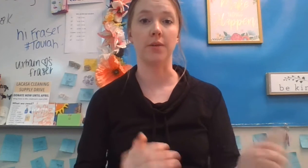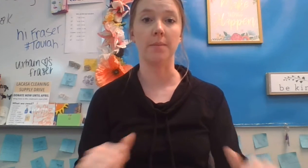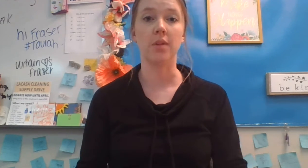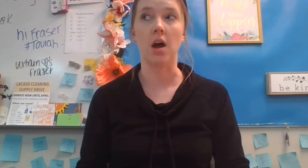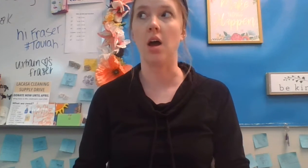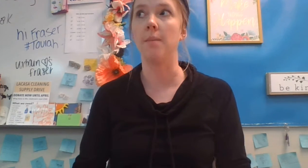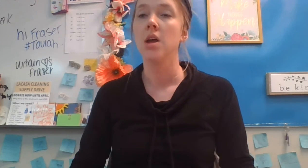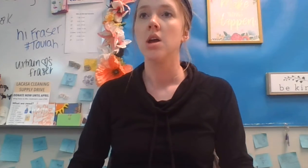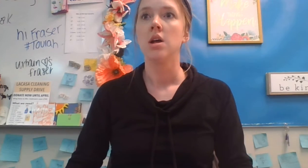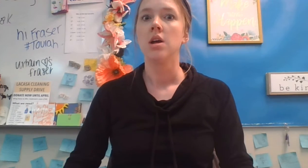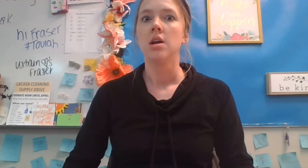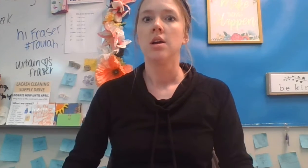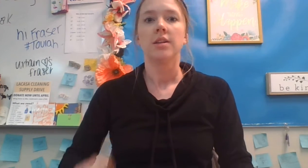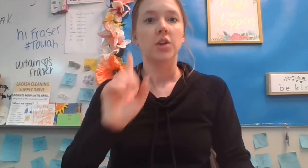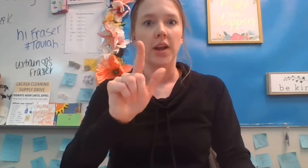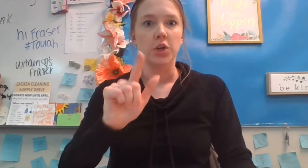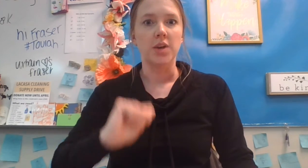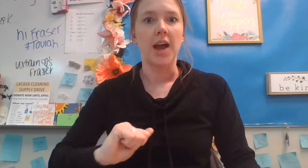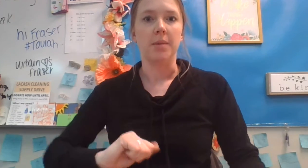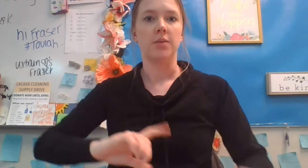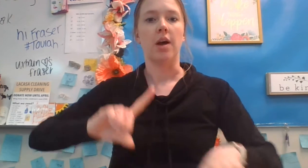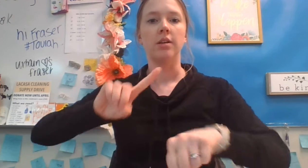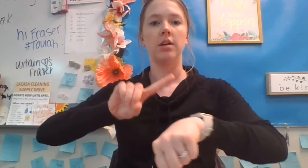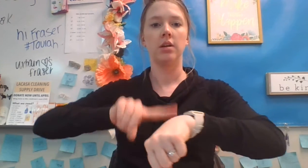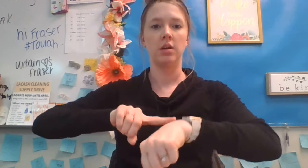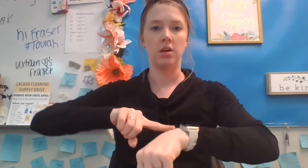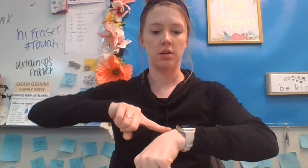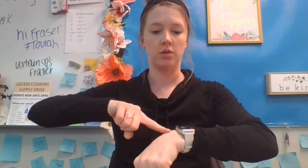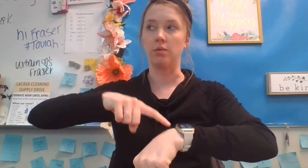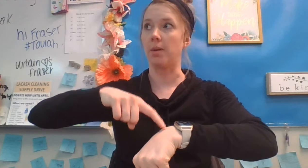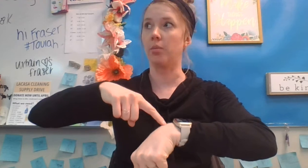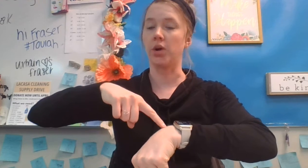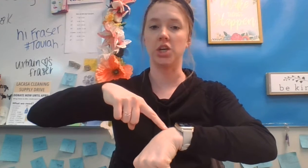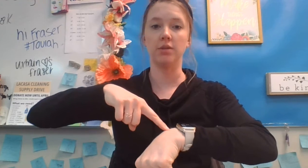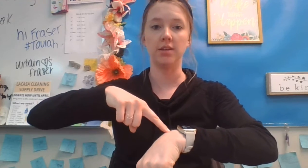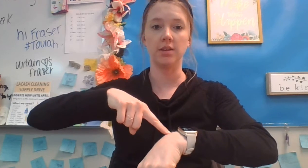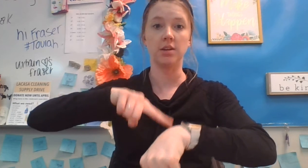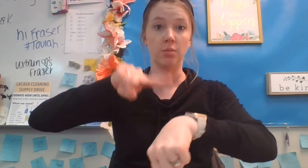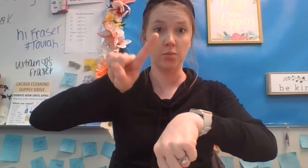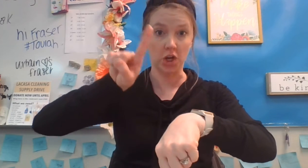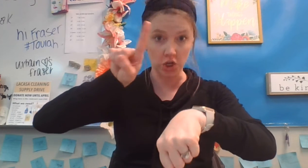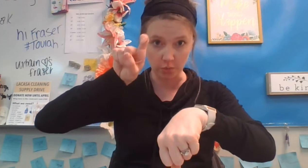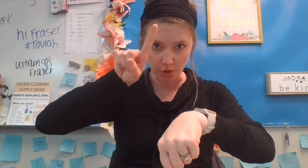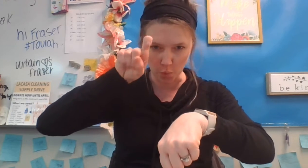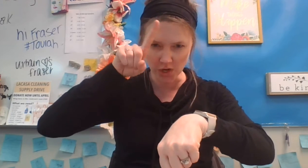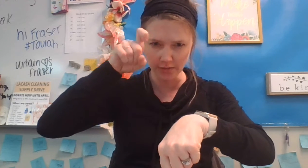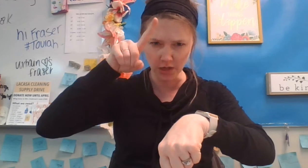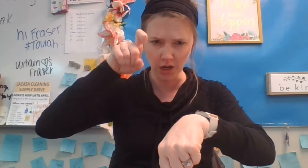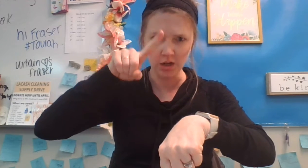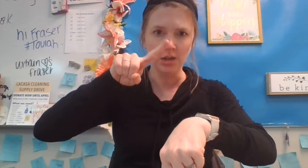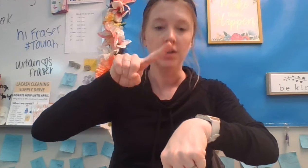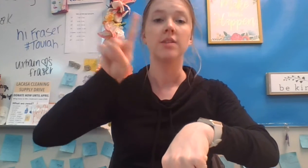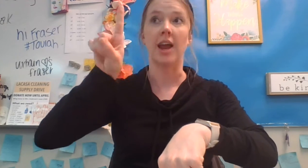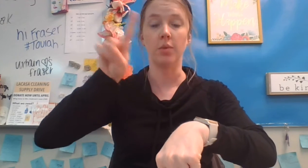from. Let's go ahead and do time as well. Remember, point to your wrist, touch it with your pointer finger, sign with